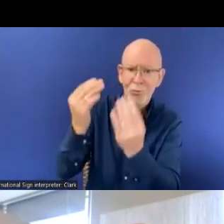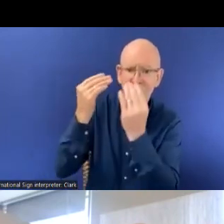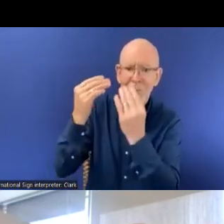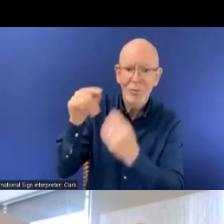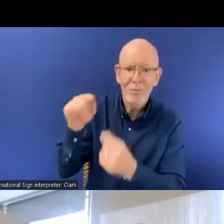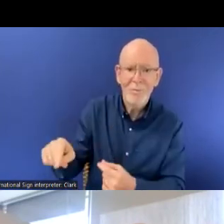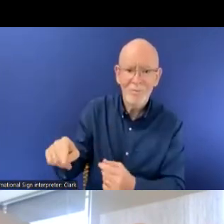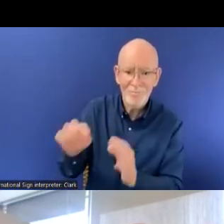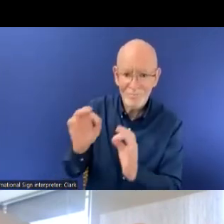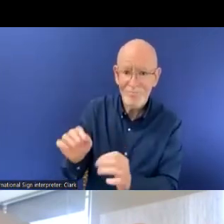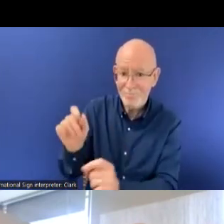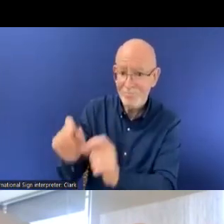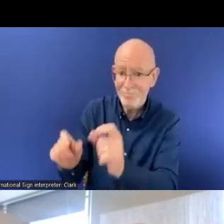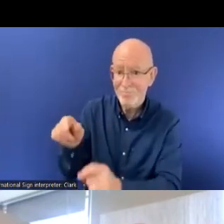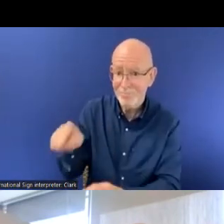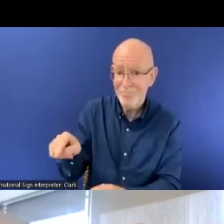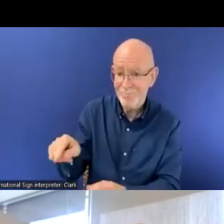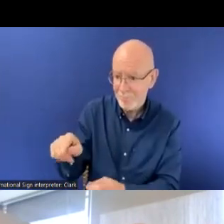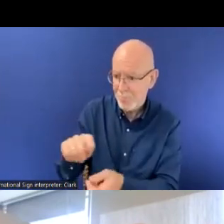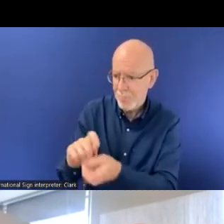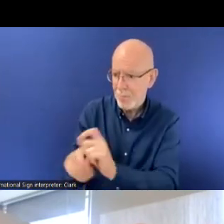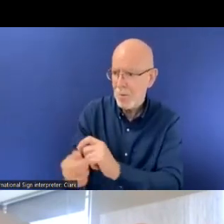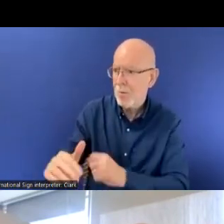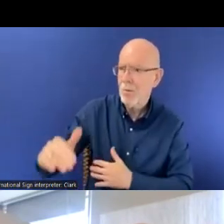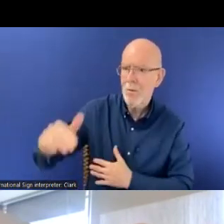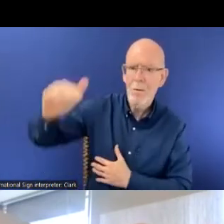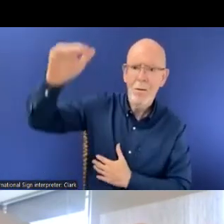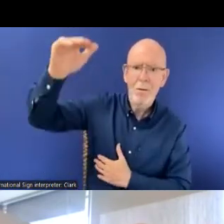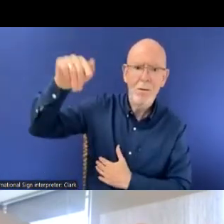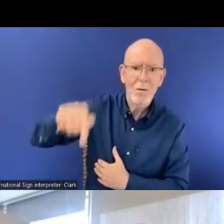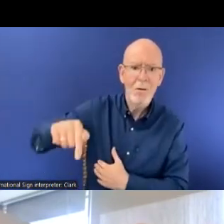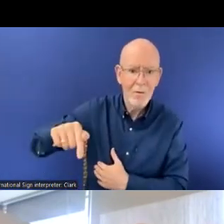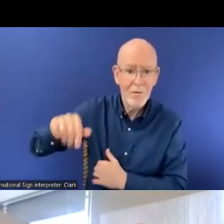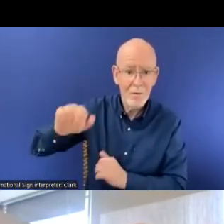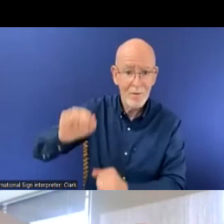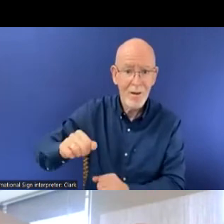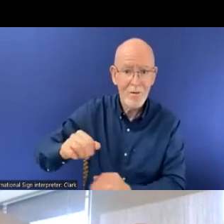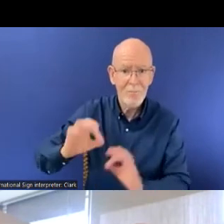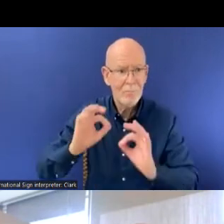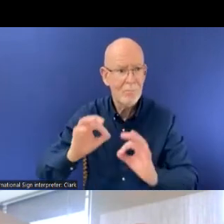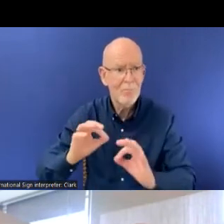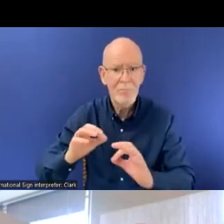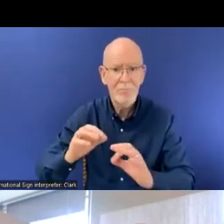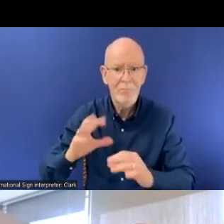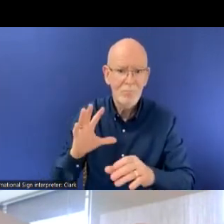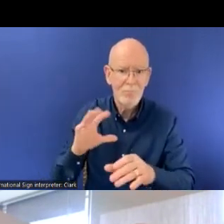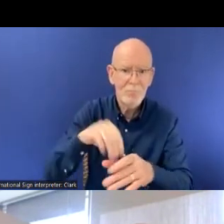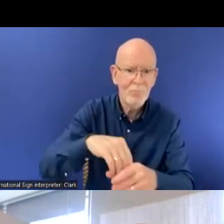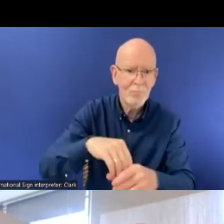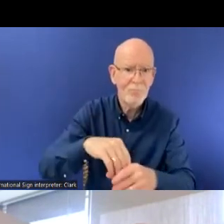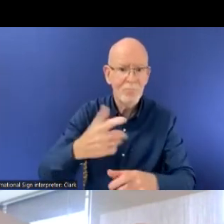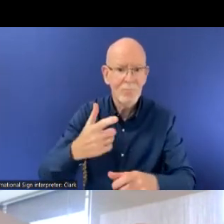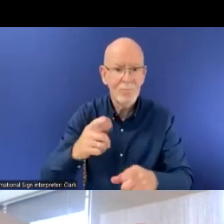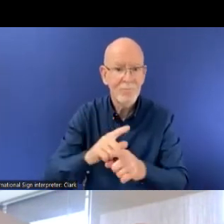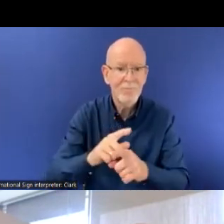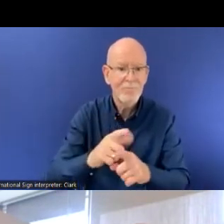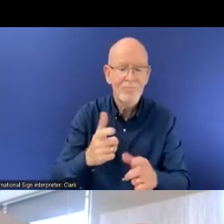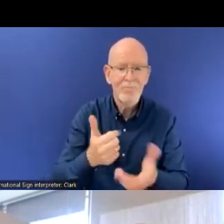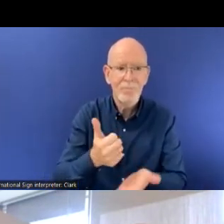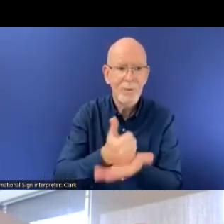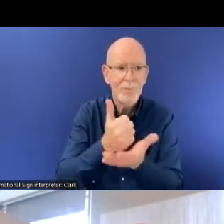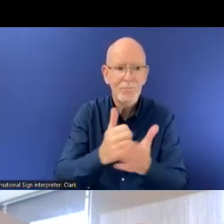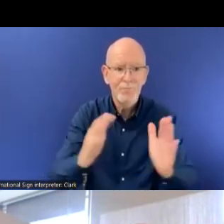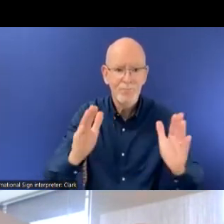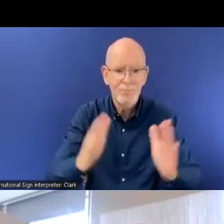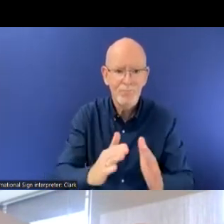health programs have been around for many years. Many have been implemented. So what we want to understand from you, you have a sort of ability